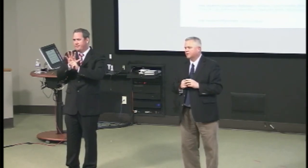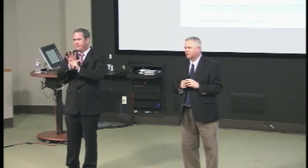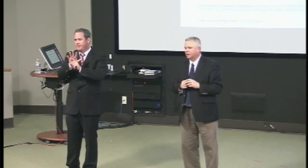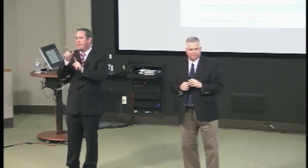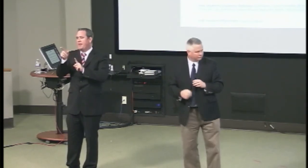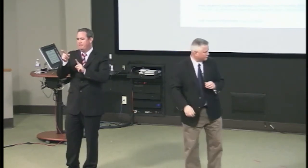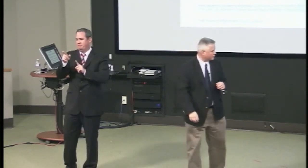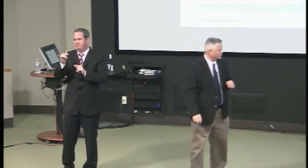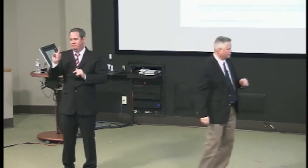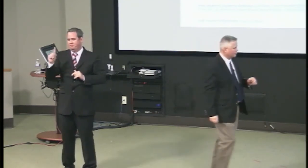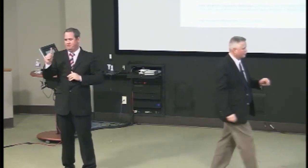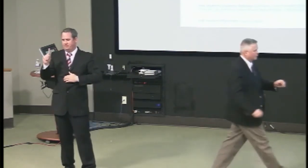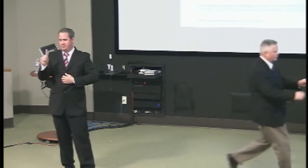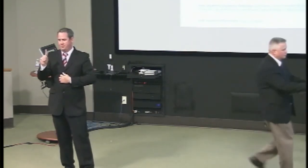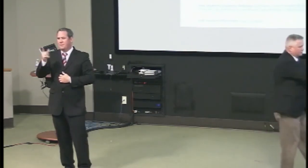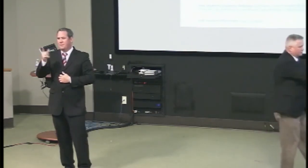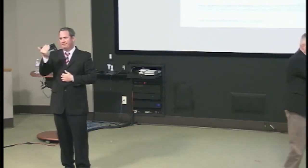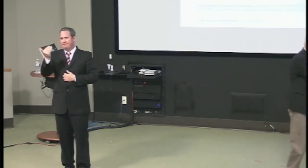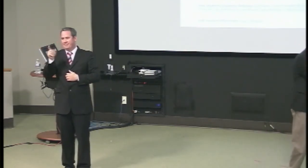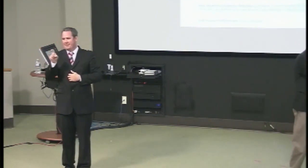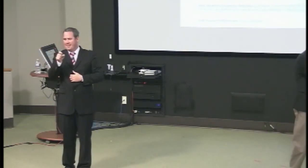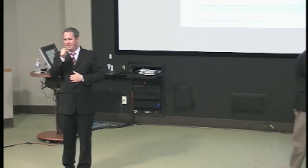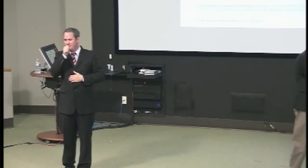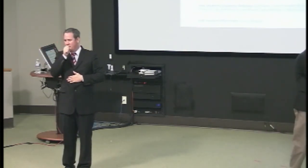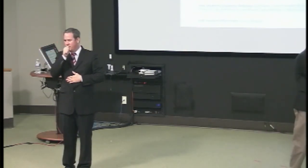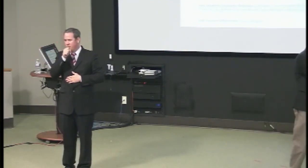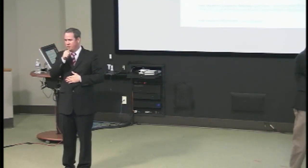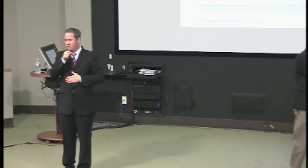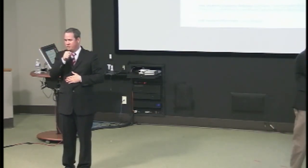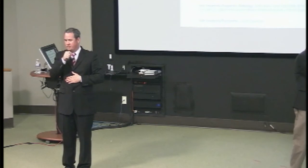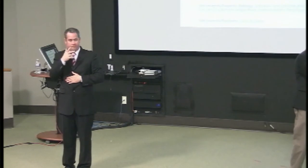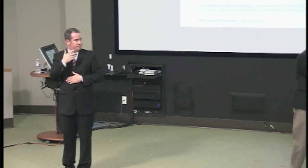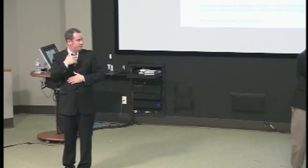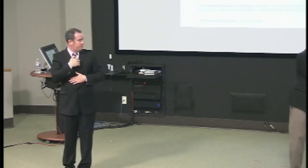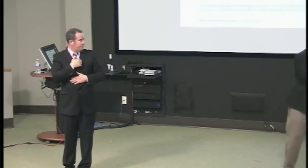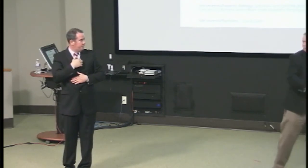Yes. Is this one not working? Oh, it's working.